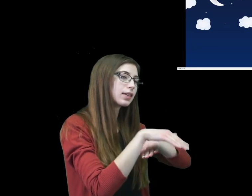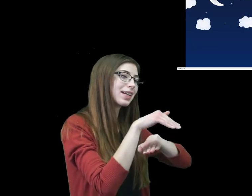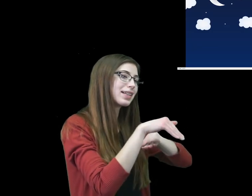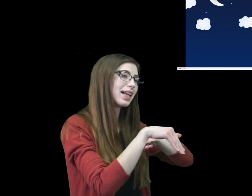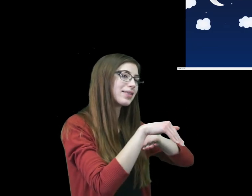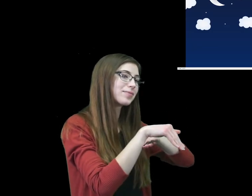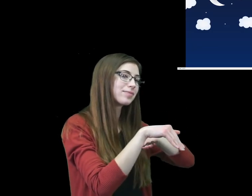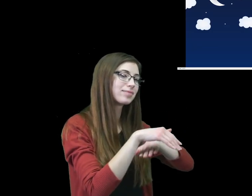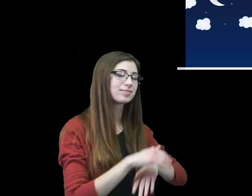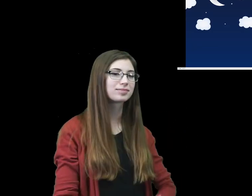Night.